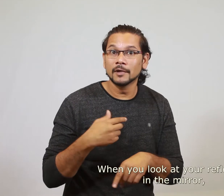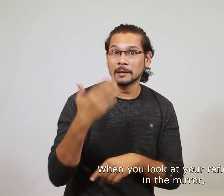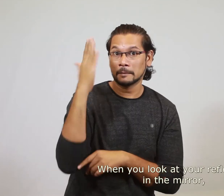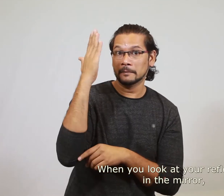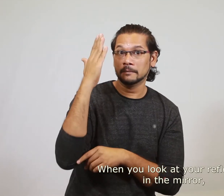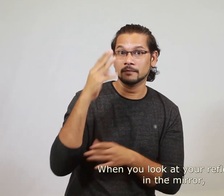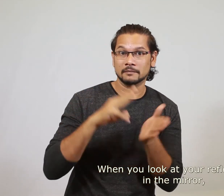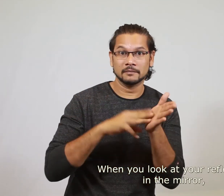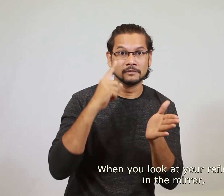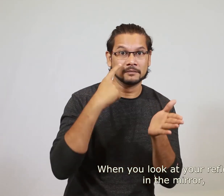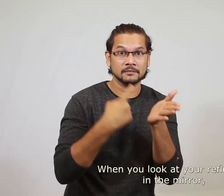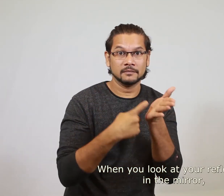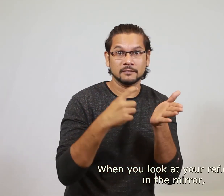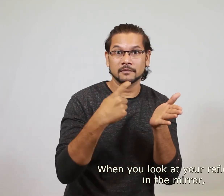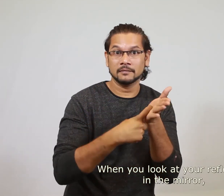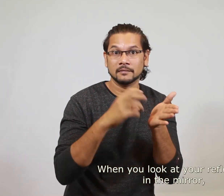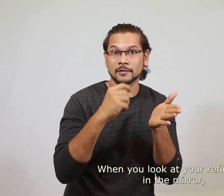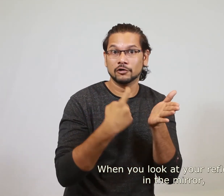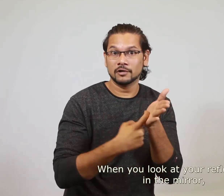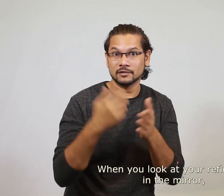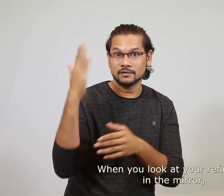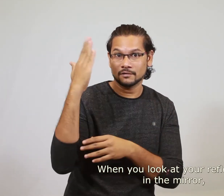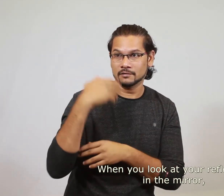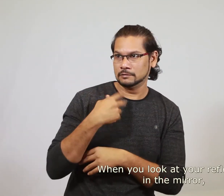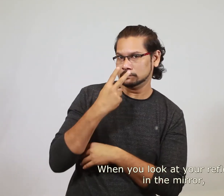When you look at your reflection in the mirror,